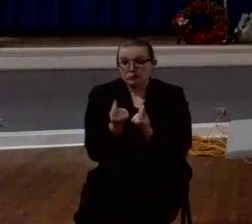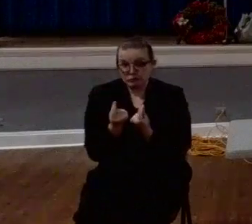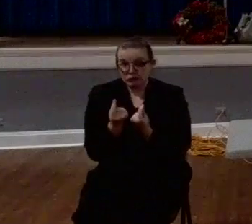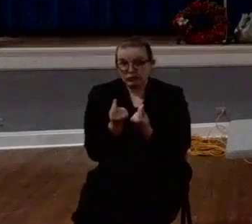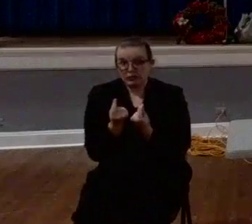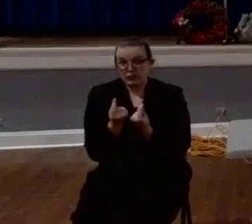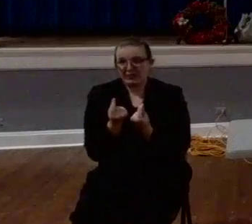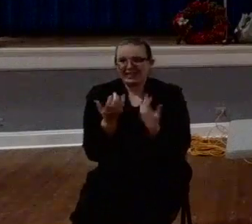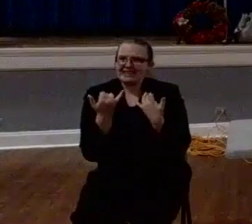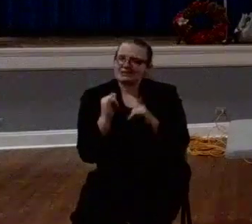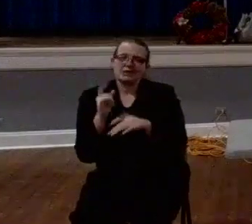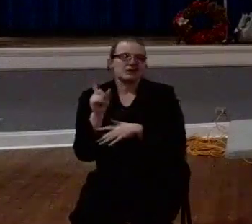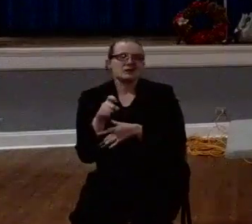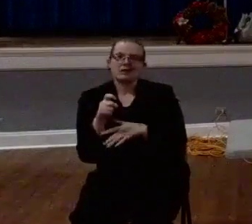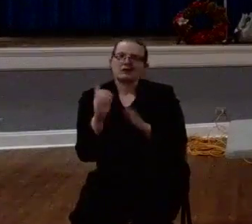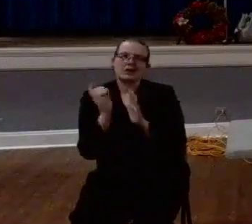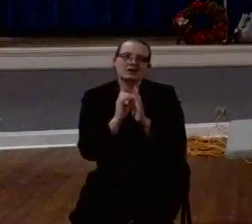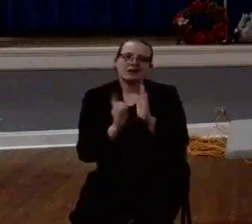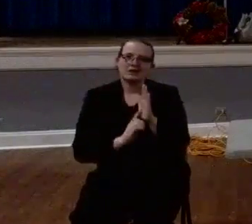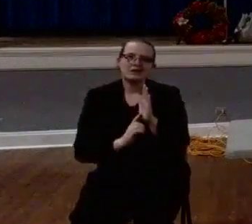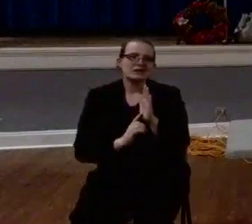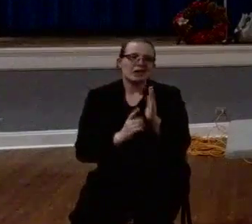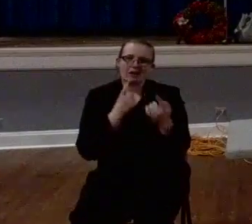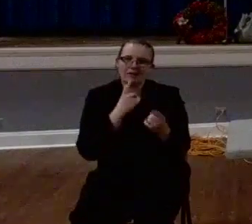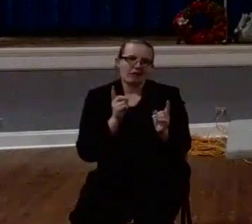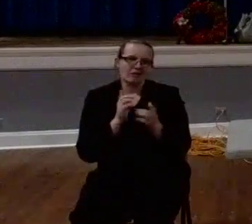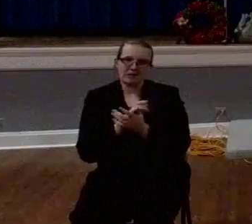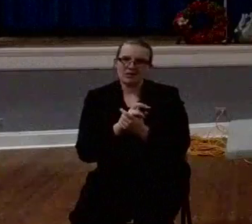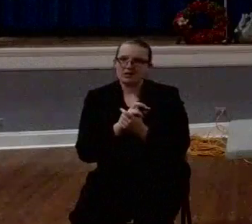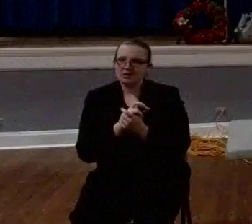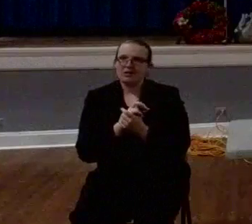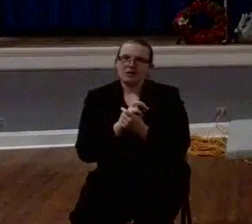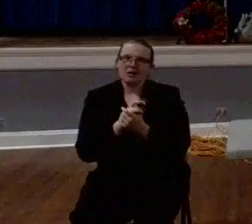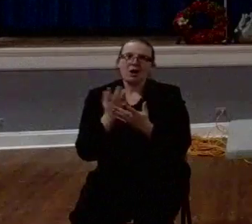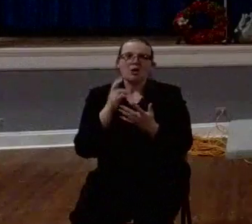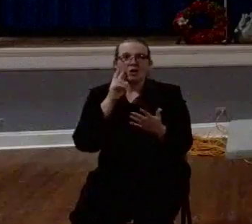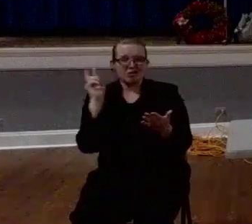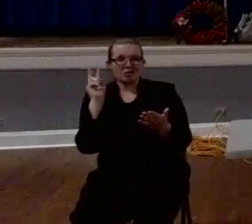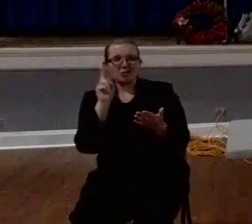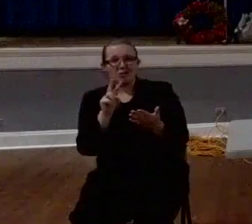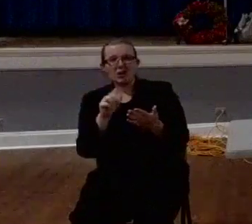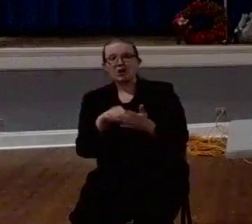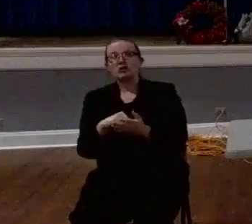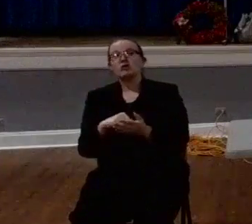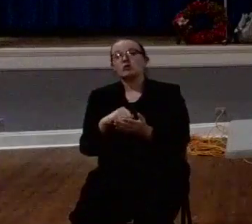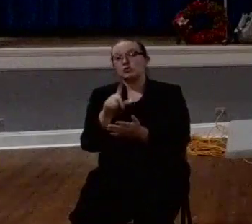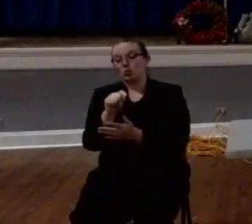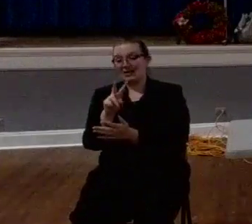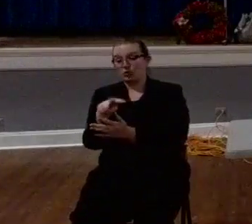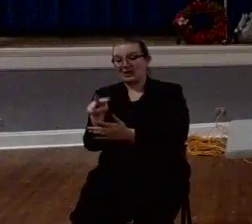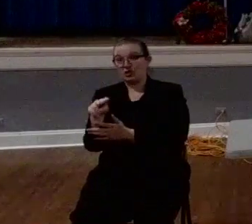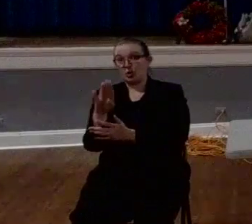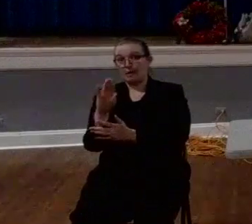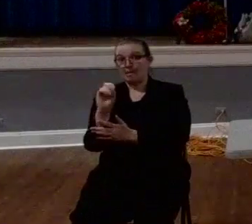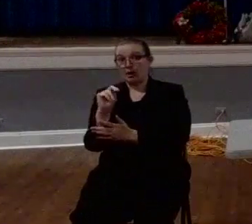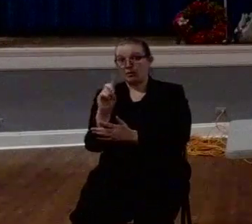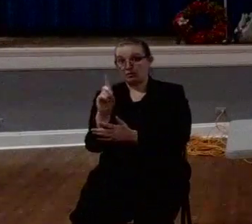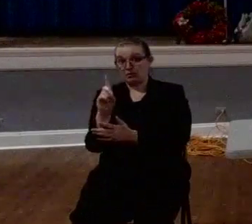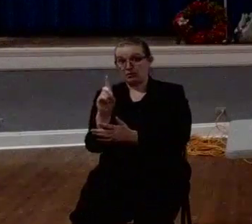it still needs to be designed effectively. And looking ahead to the 2022 bond as